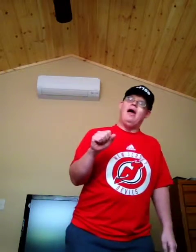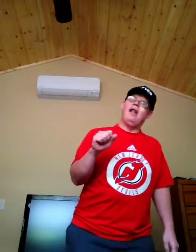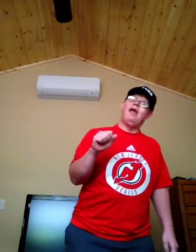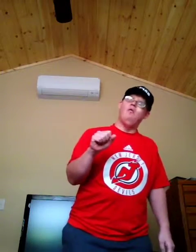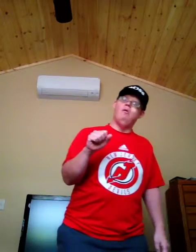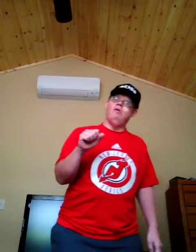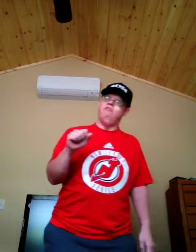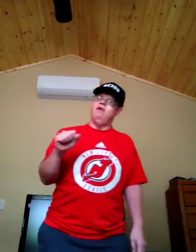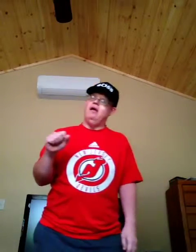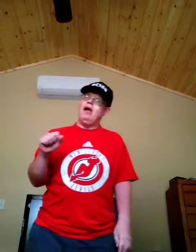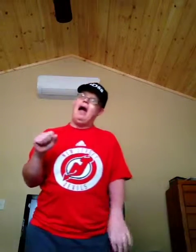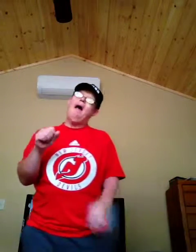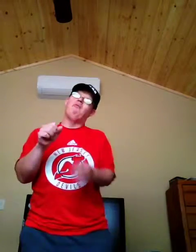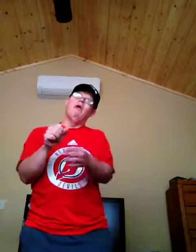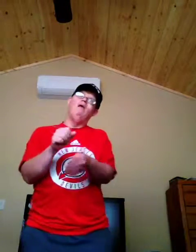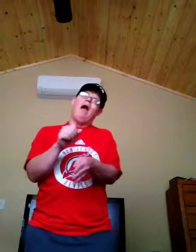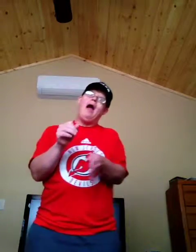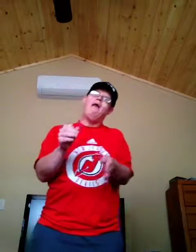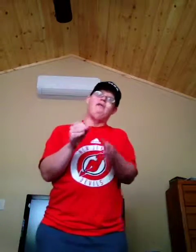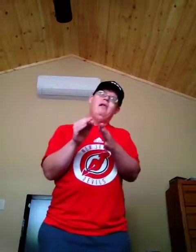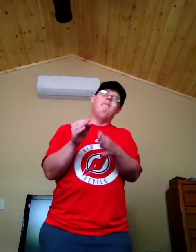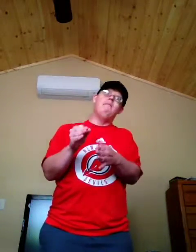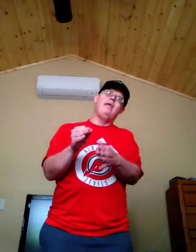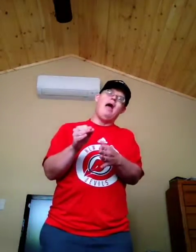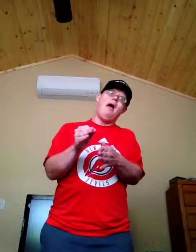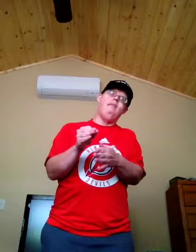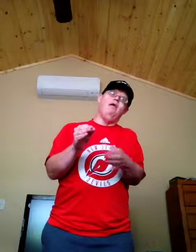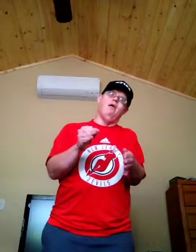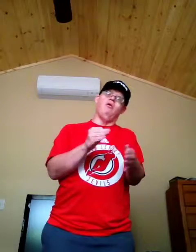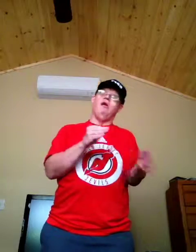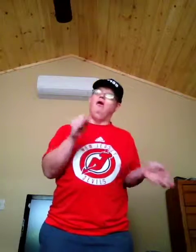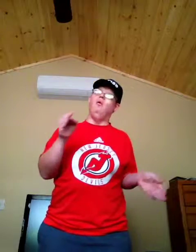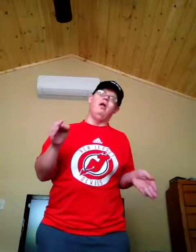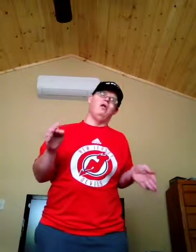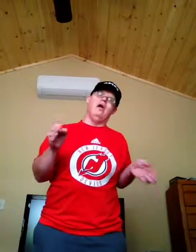the LA Wolf, I'm sorry, I have to name him that because